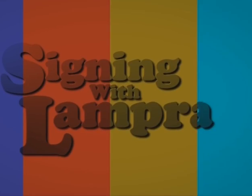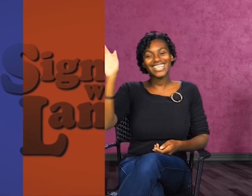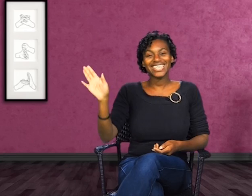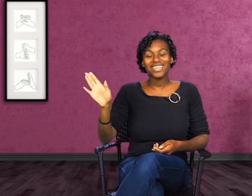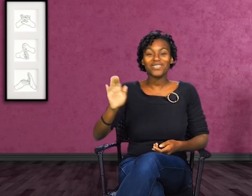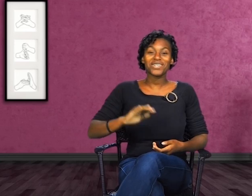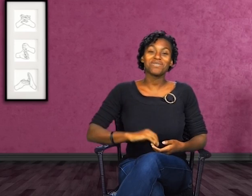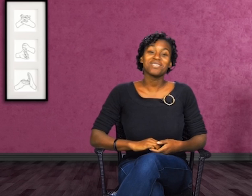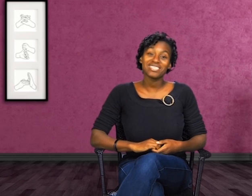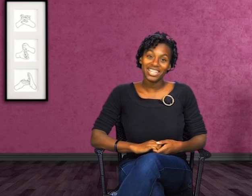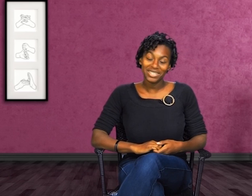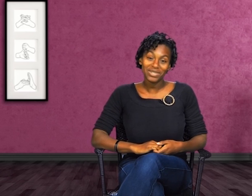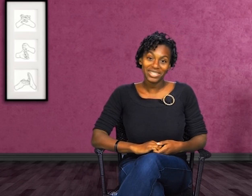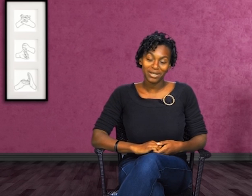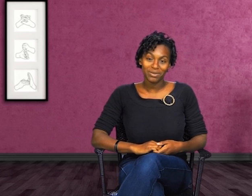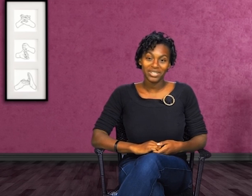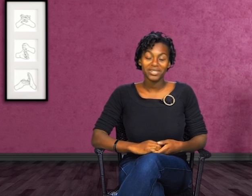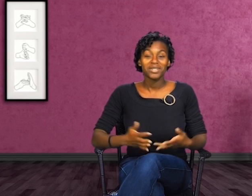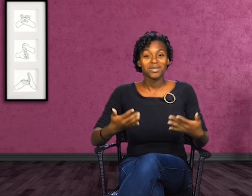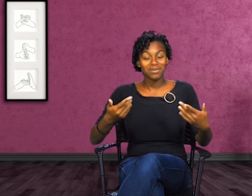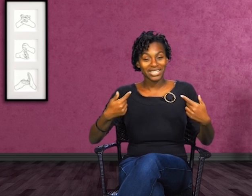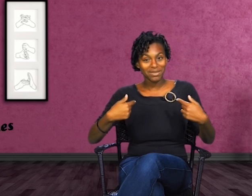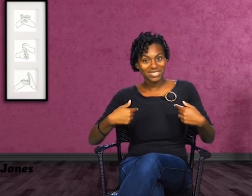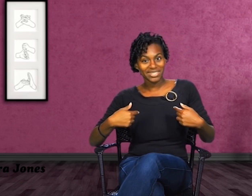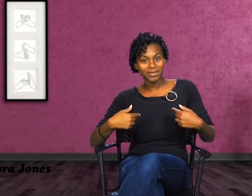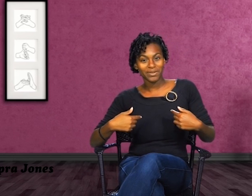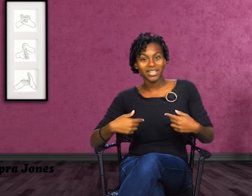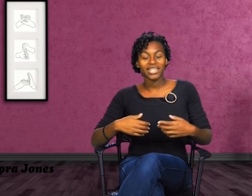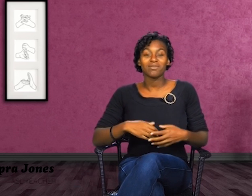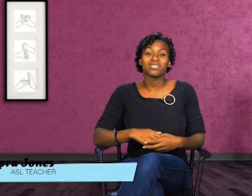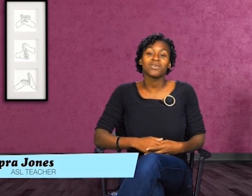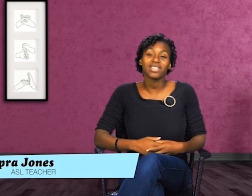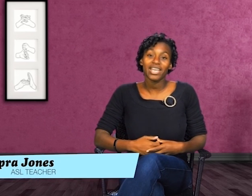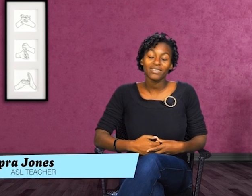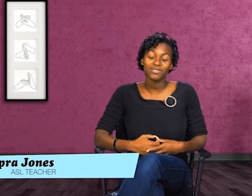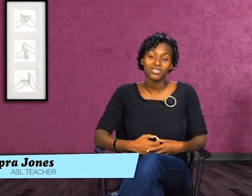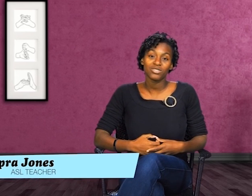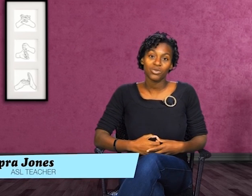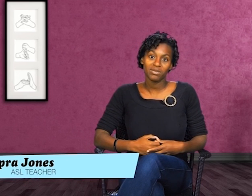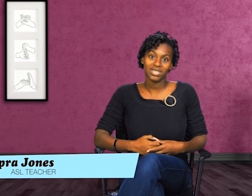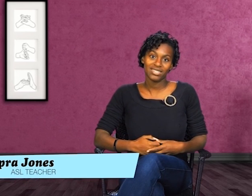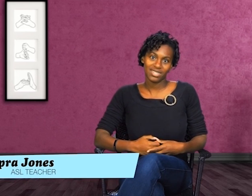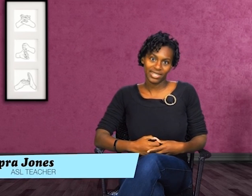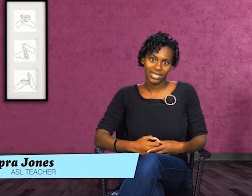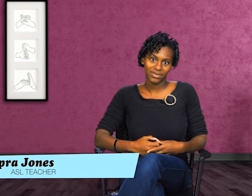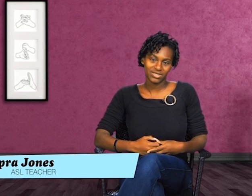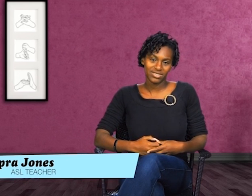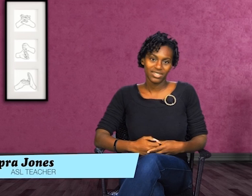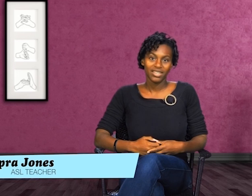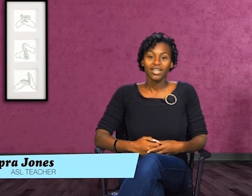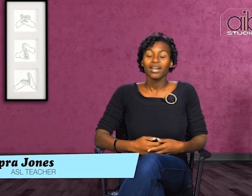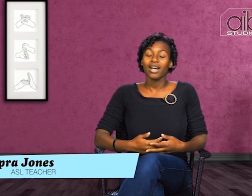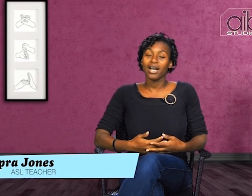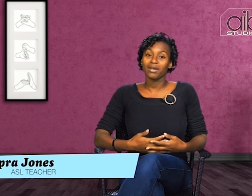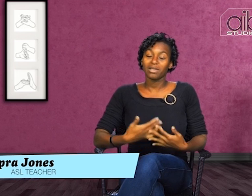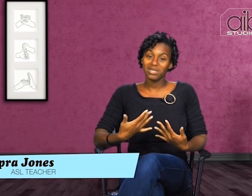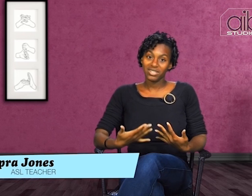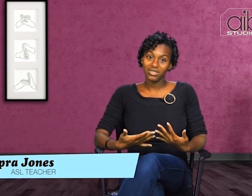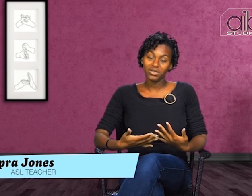Hi, and welcome to Signing with Lampra. My name is Lampra, and I'm so glad for you to join me in sign language. Let me tell you a little bit